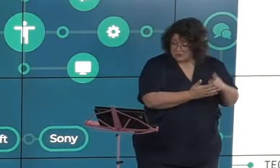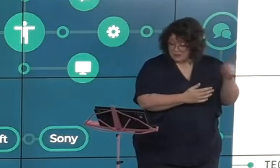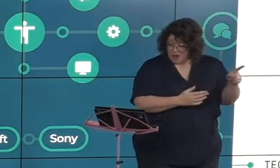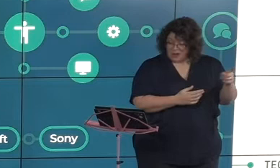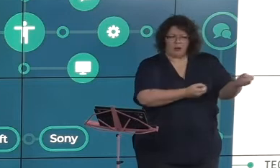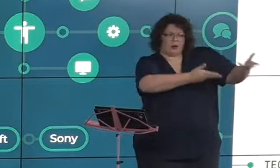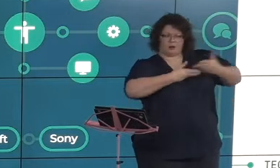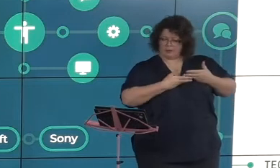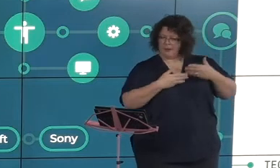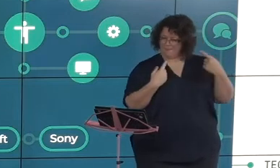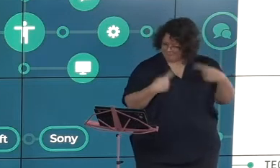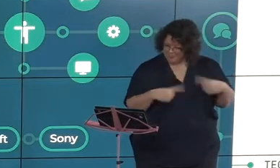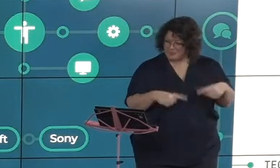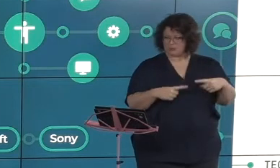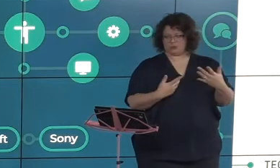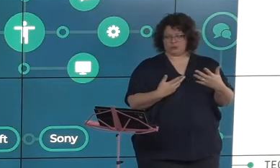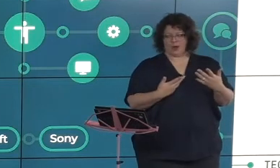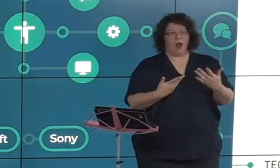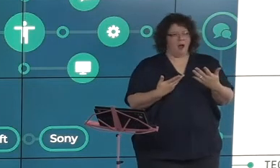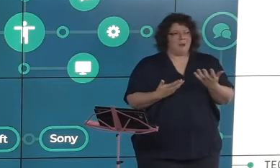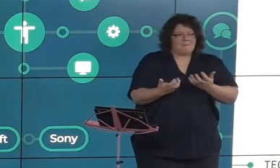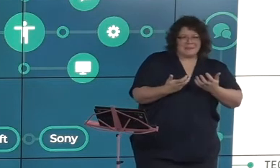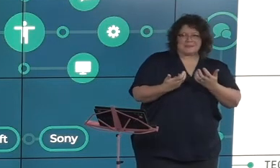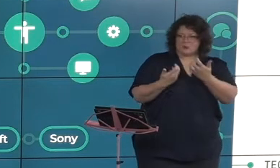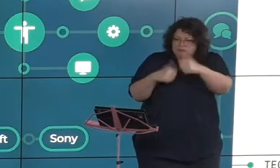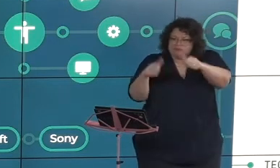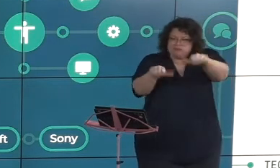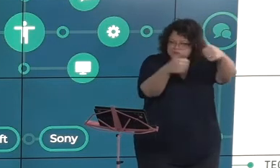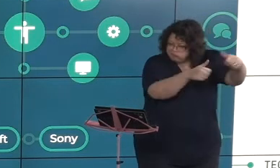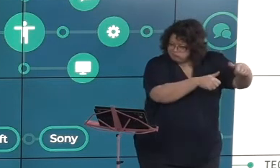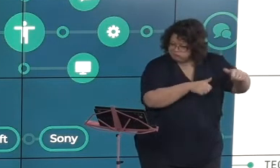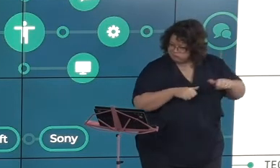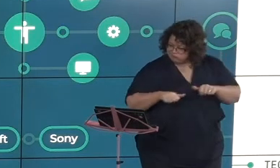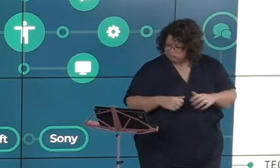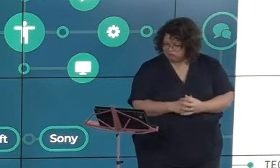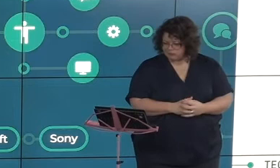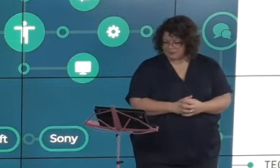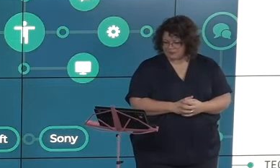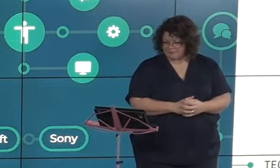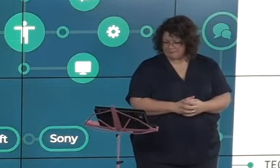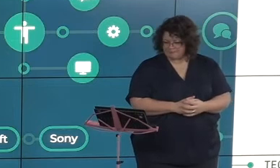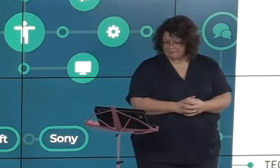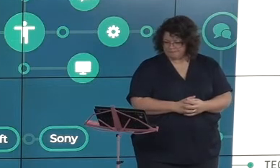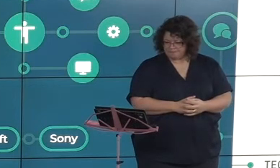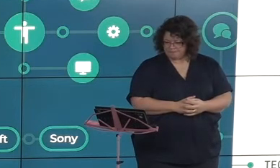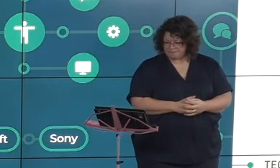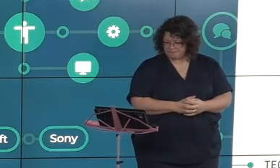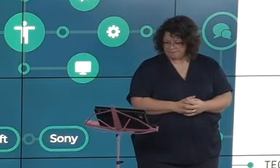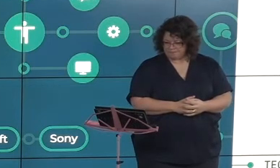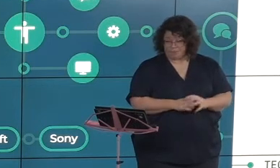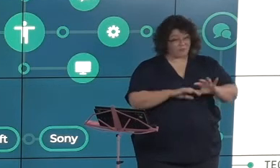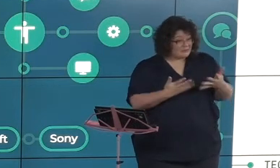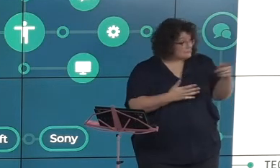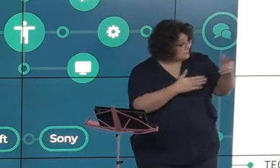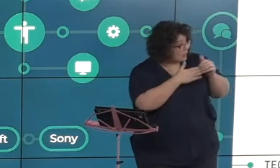for years in this space. We need to scale this change now. We need to accelerate it, so we need the leaders. I did a TED Talk in